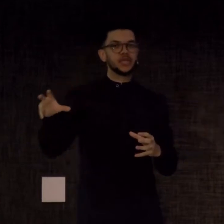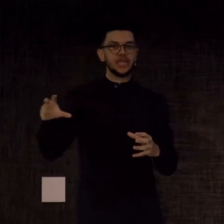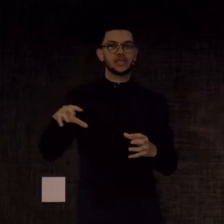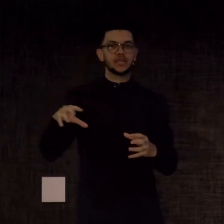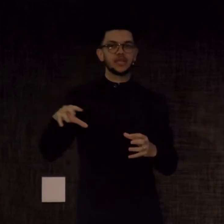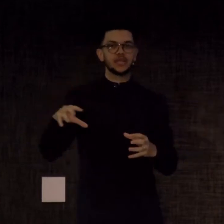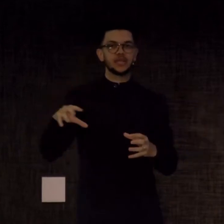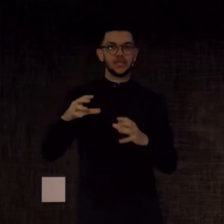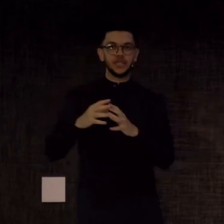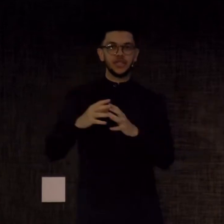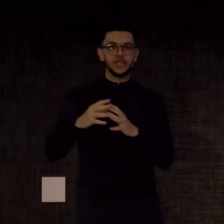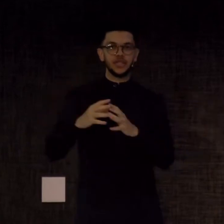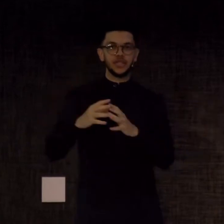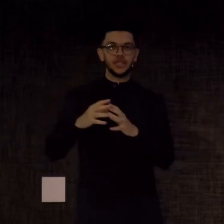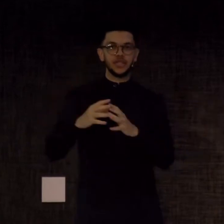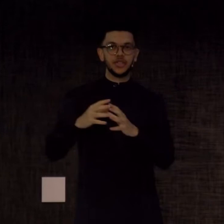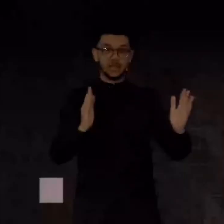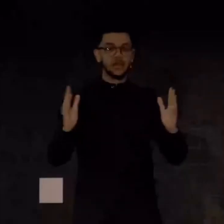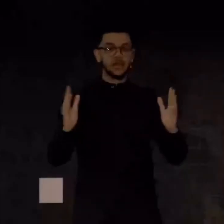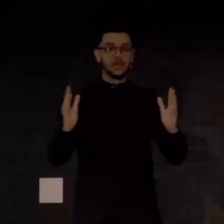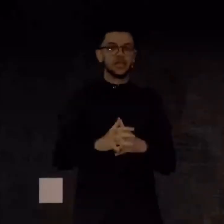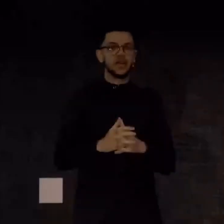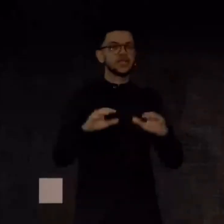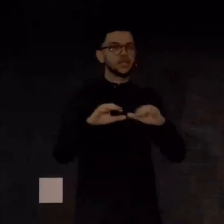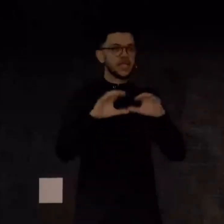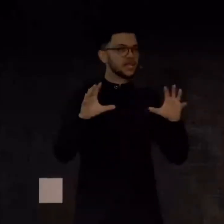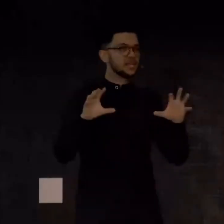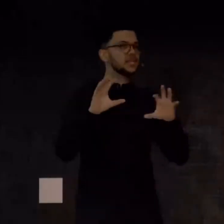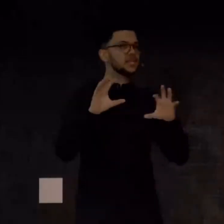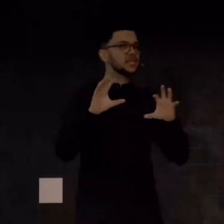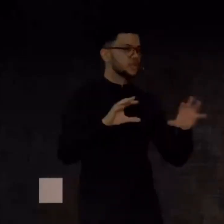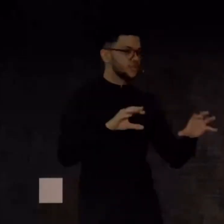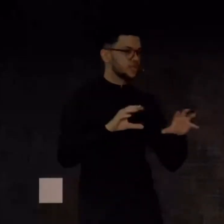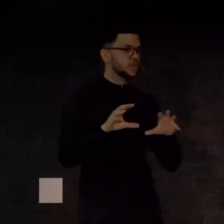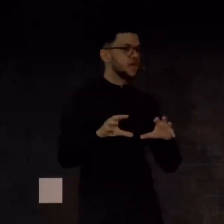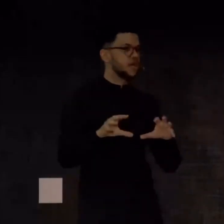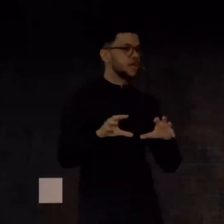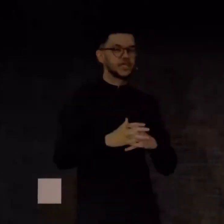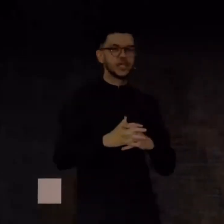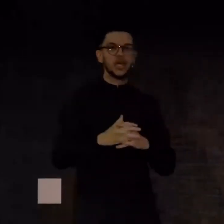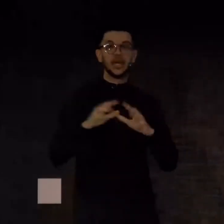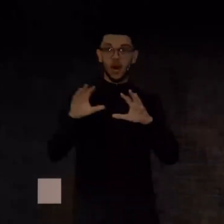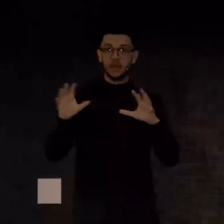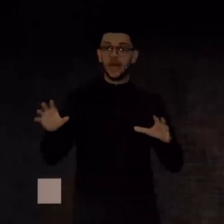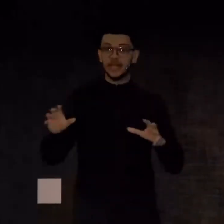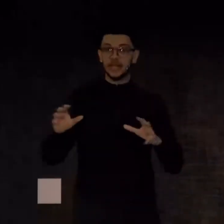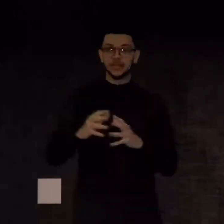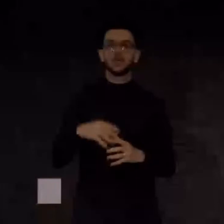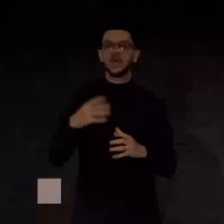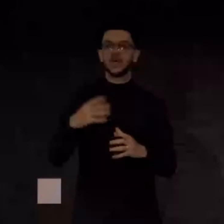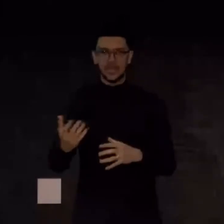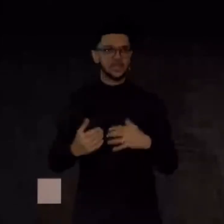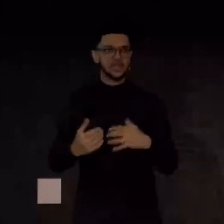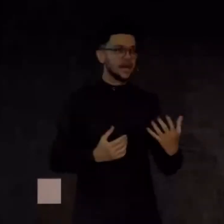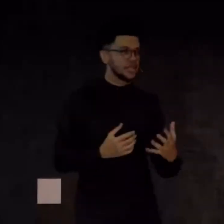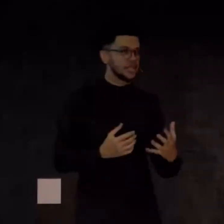people's and institutions' scenarios against the IRMSA scenarios. So we can actually see all the different scenarios in one place. We